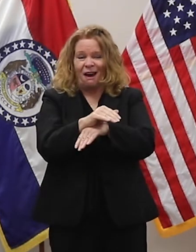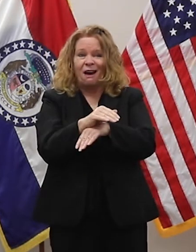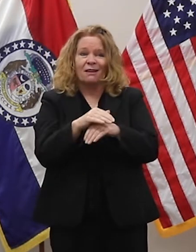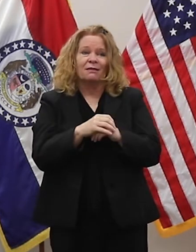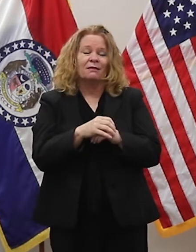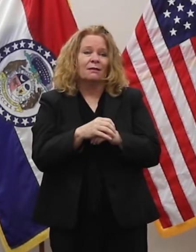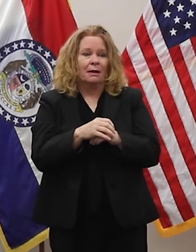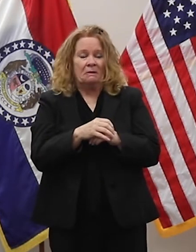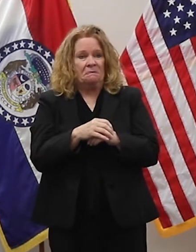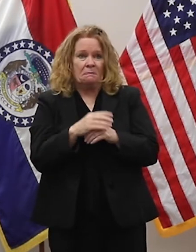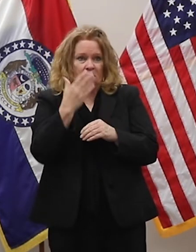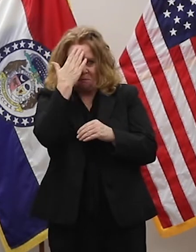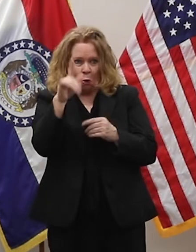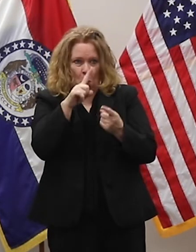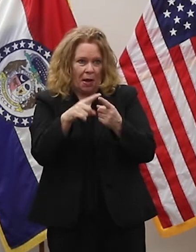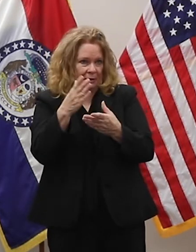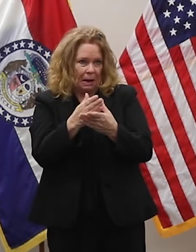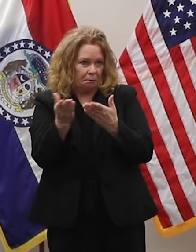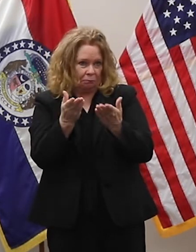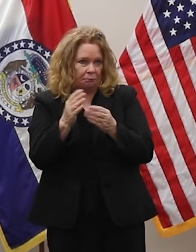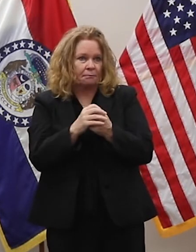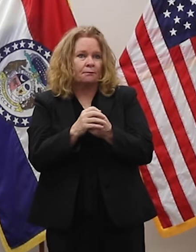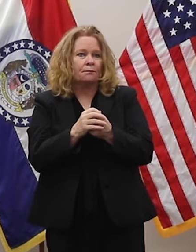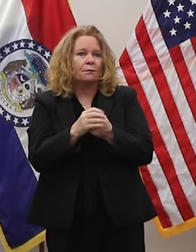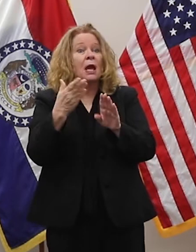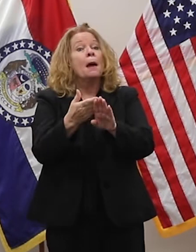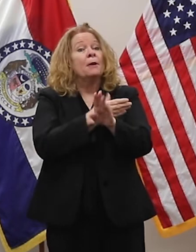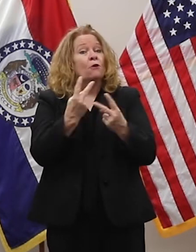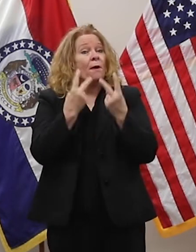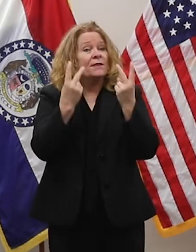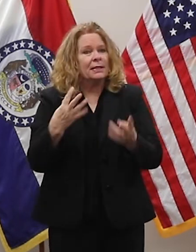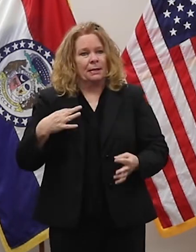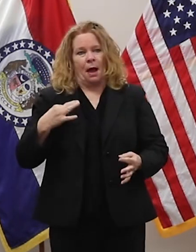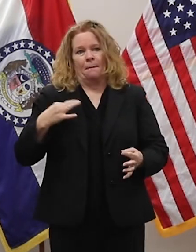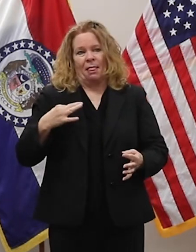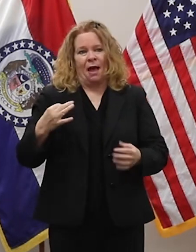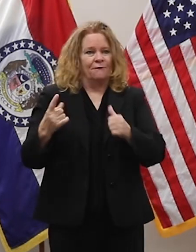any recovery center, please apply with FEMA online at